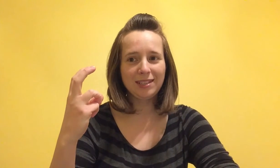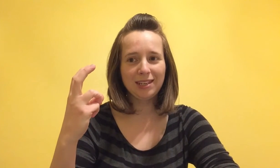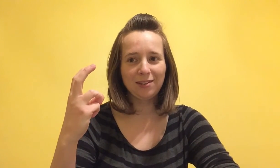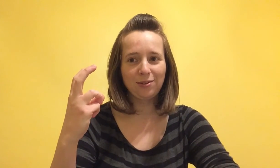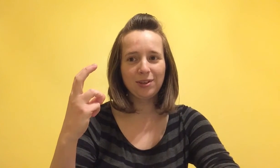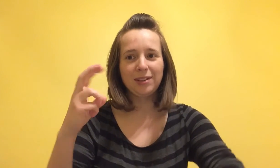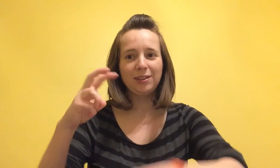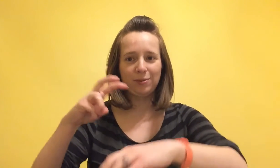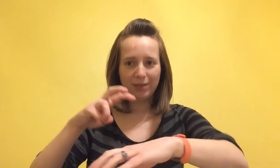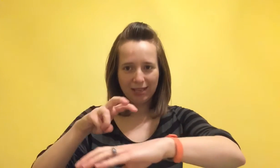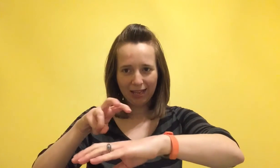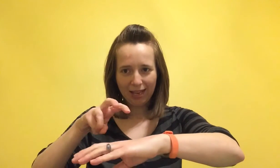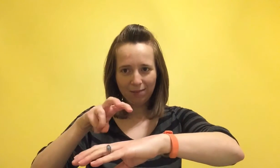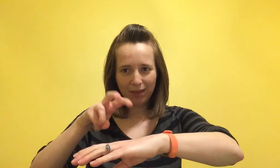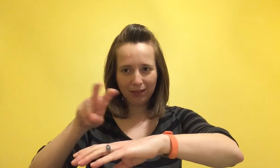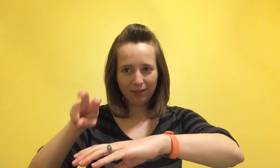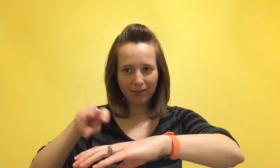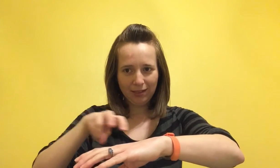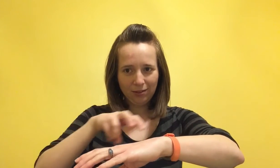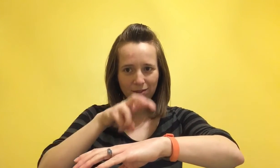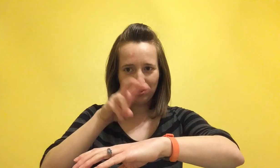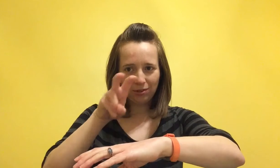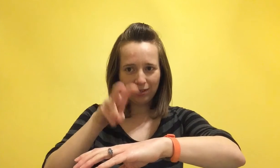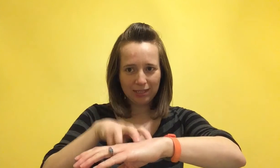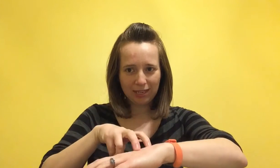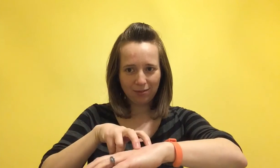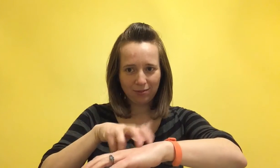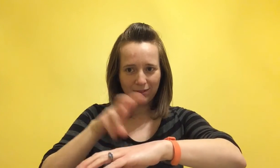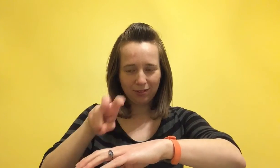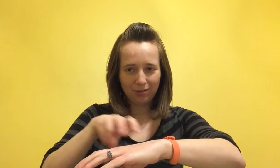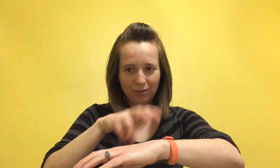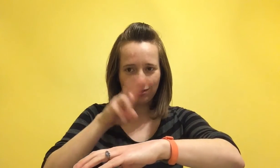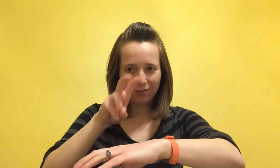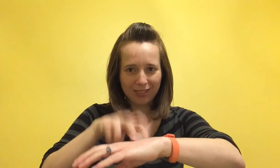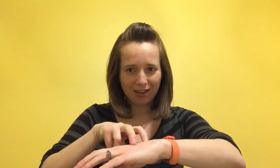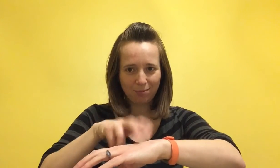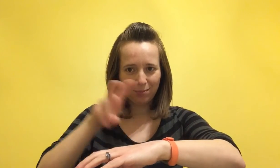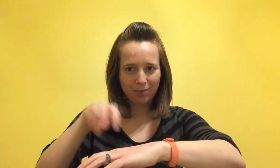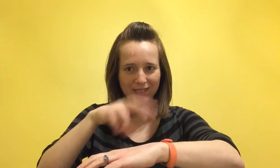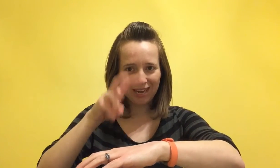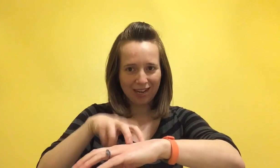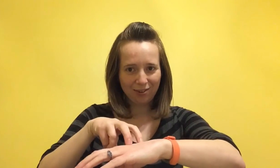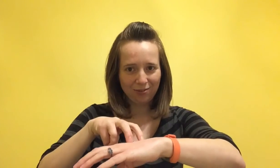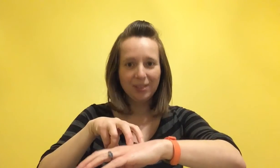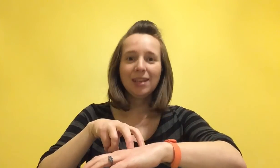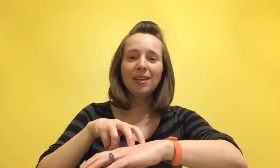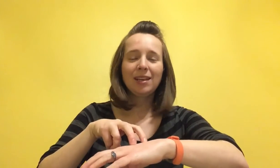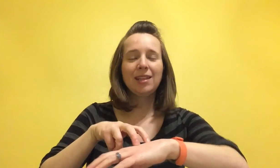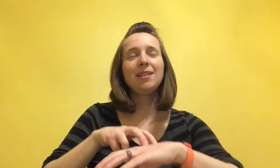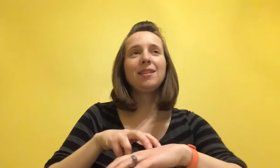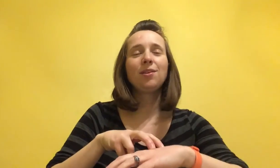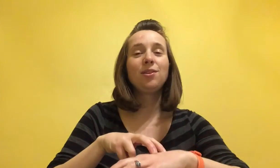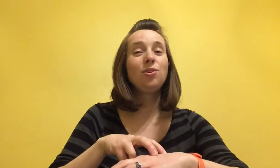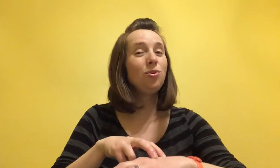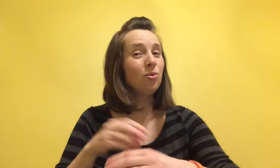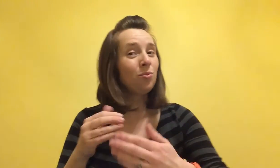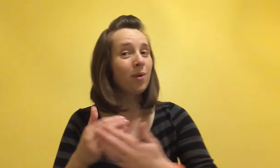kind of hook it a little bit, make like a little circle and down, little circle and tap. Potato. And the new way